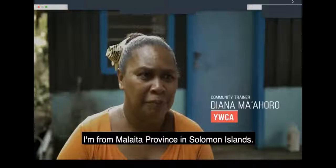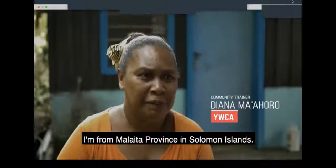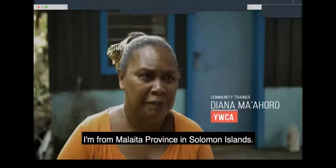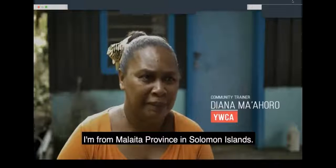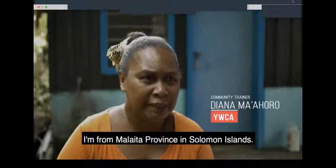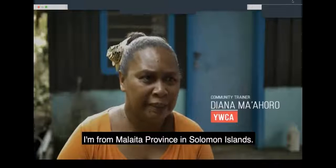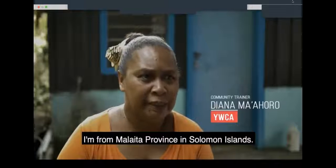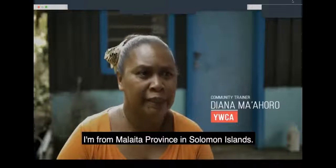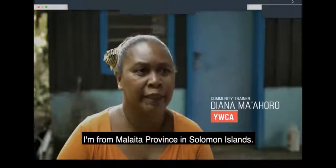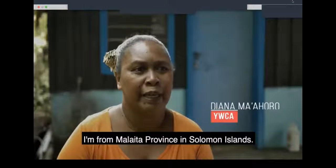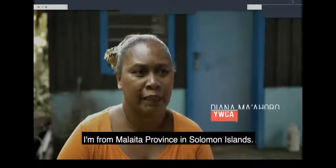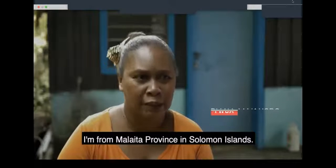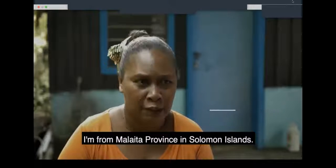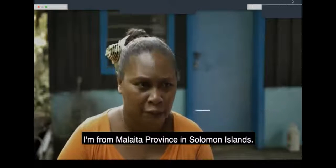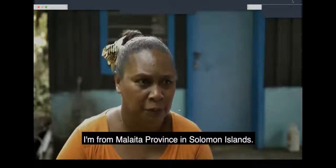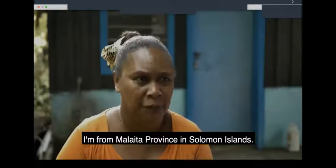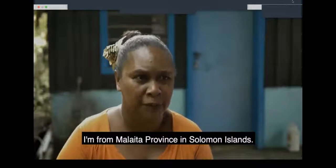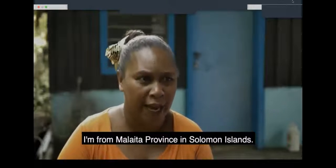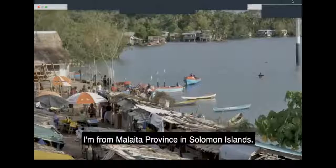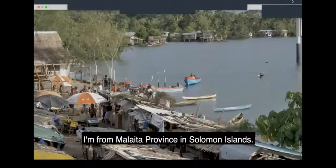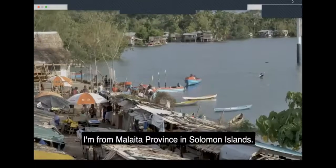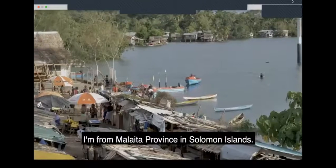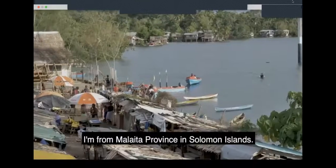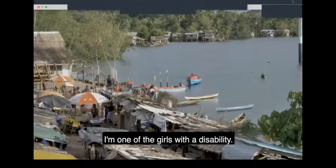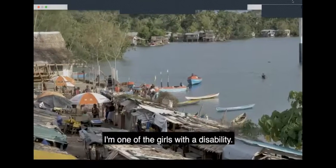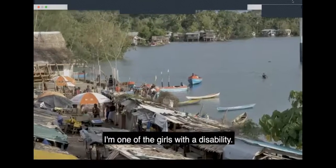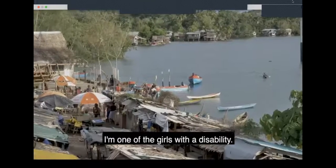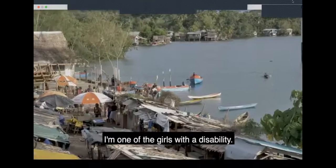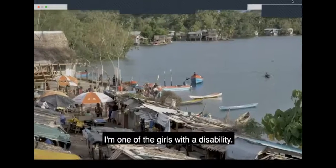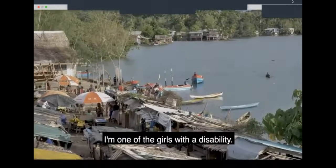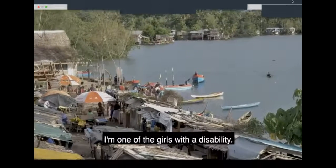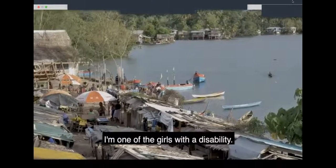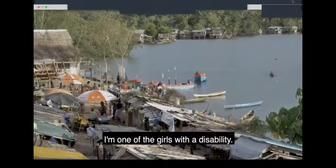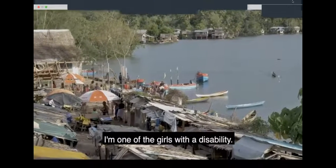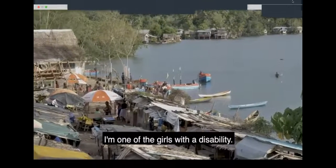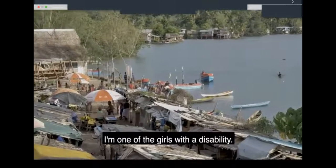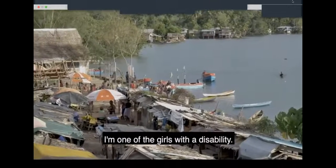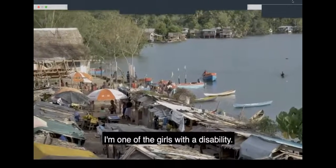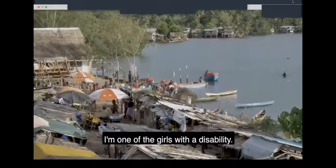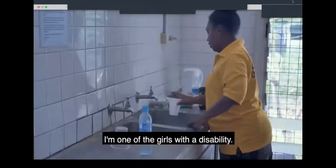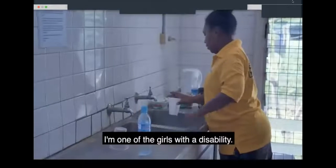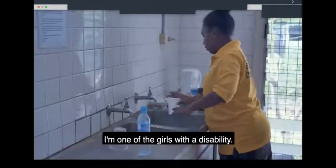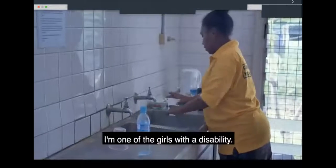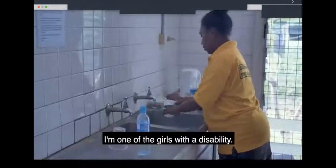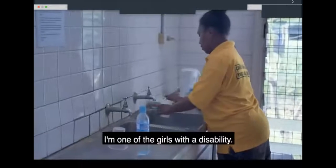Malaysia province in the Solomon Island. I'm one of the